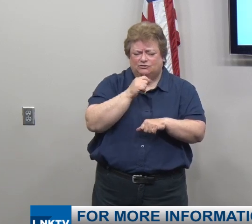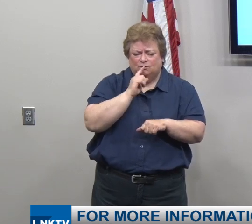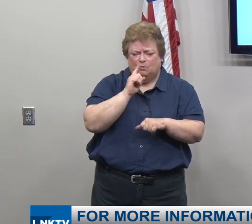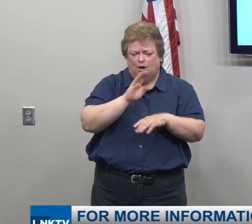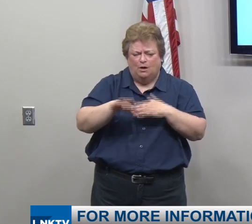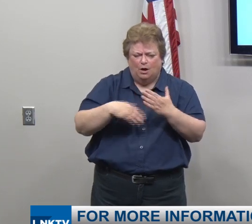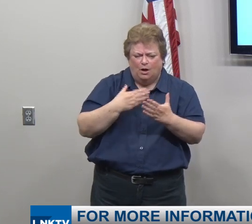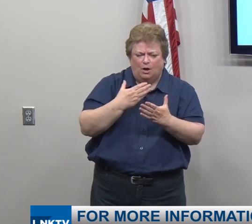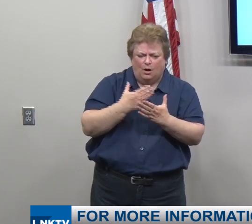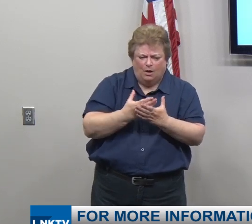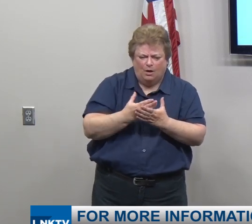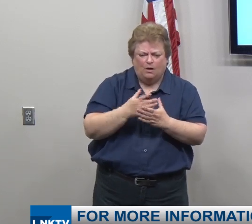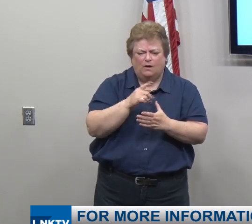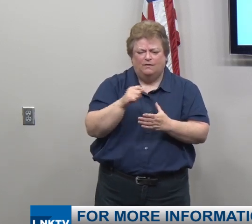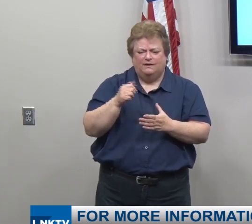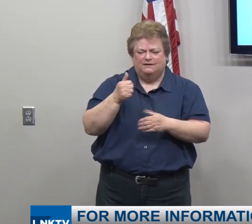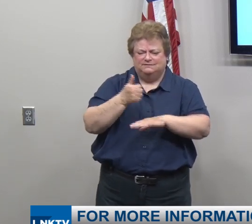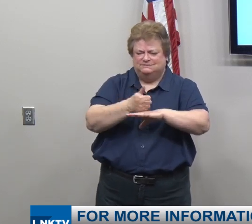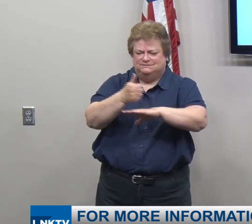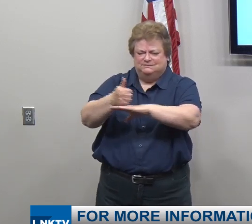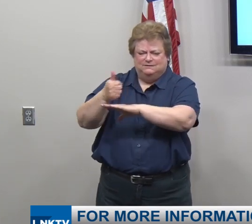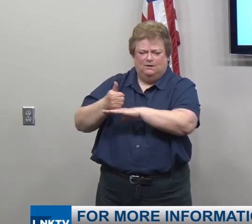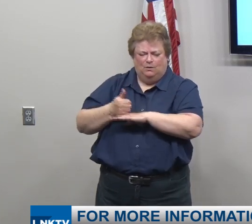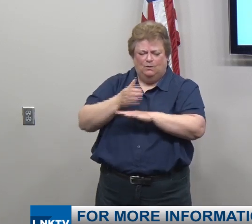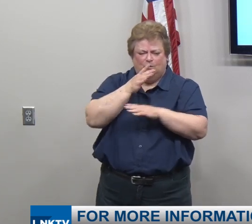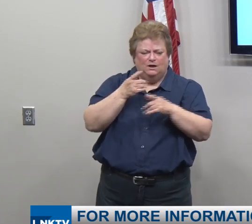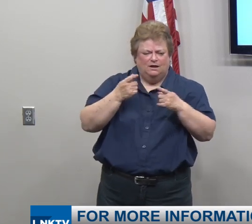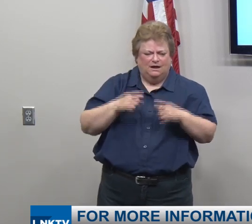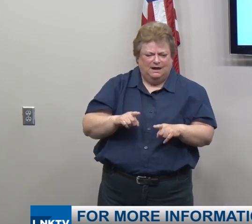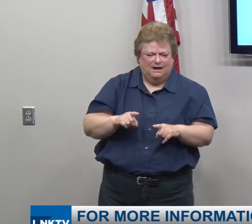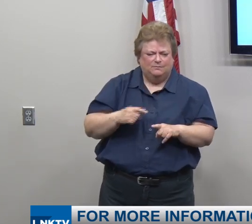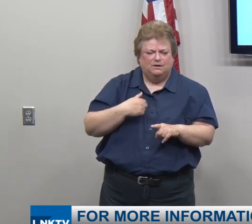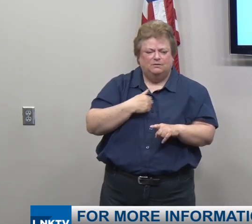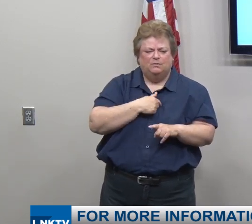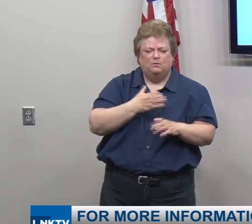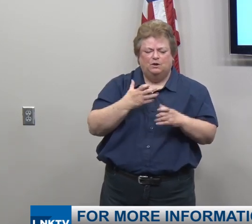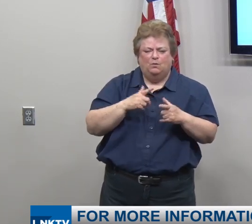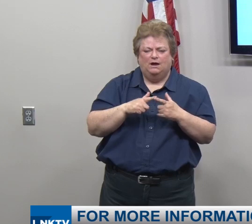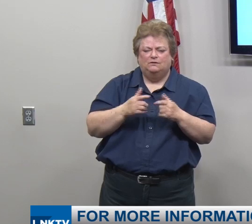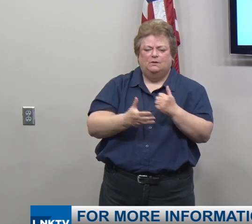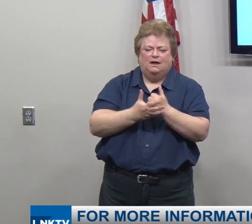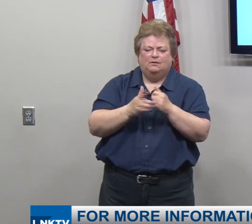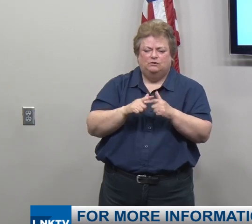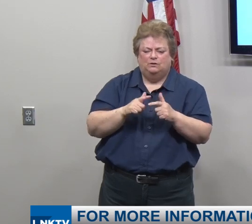the sites will be, but we're working on that to extend the life of the PPE.